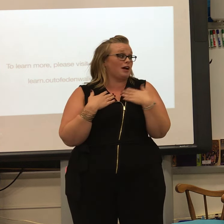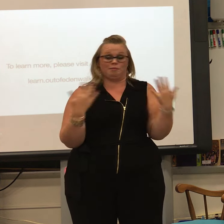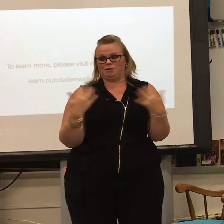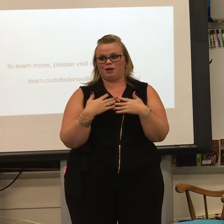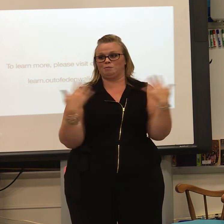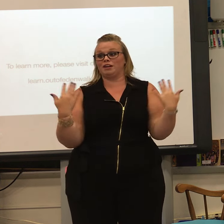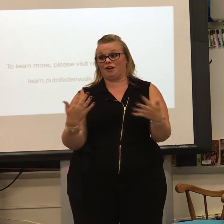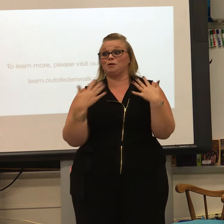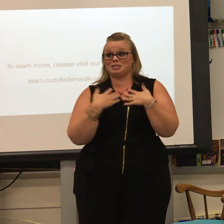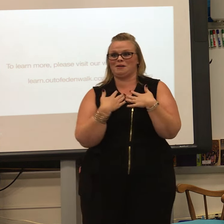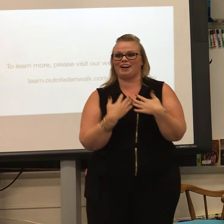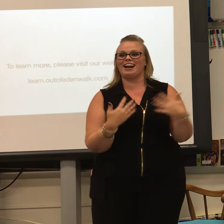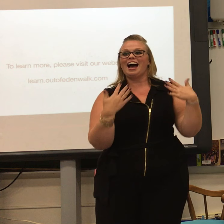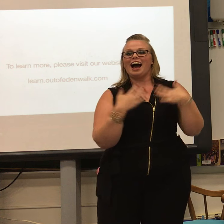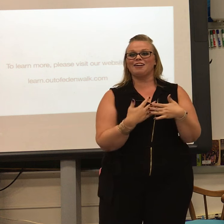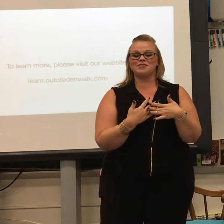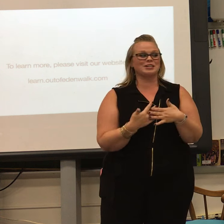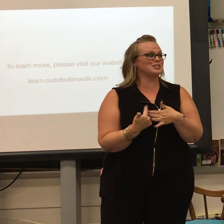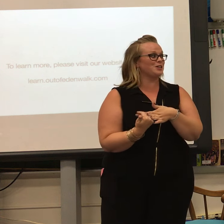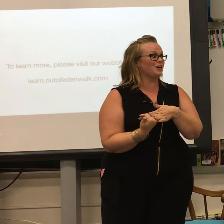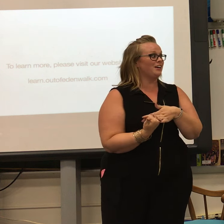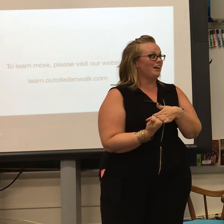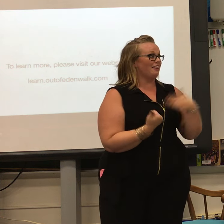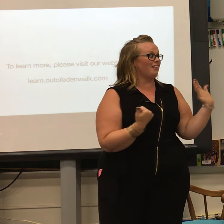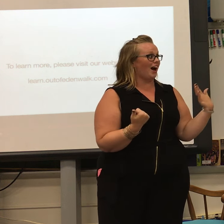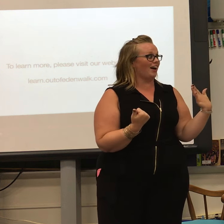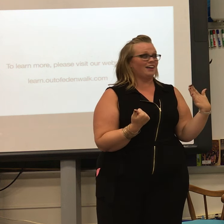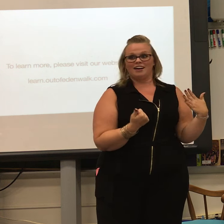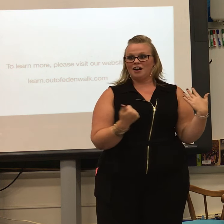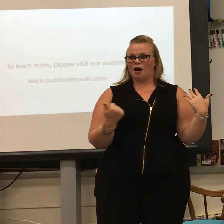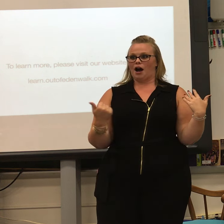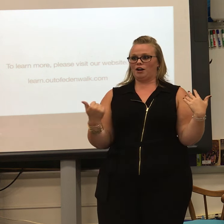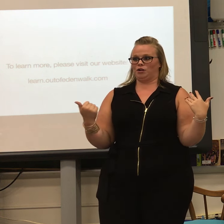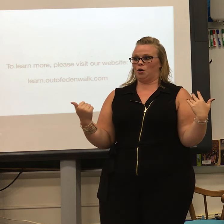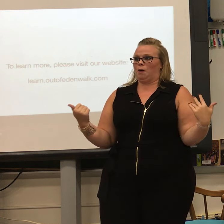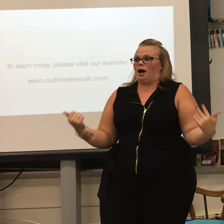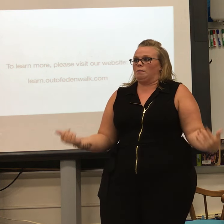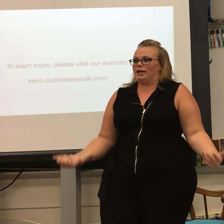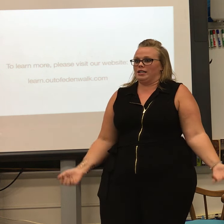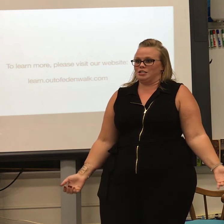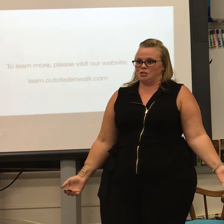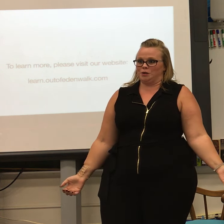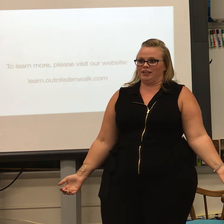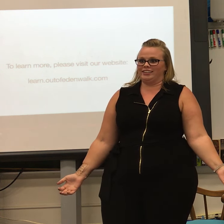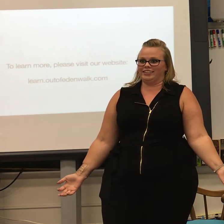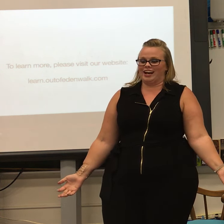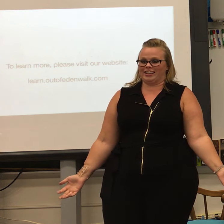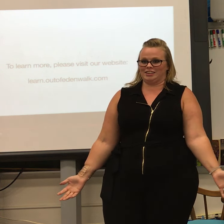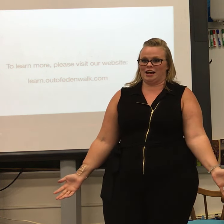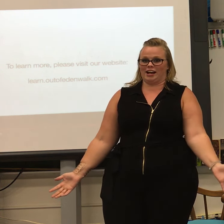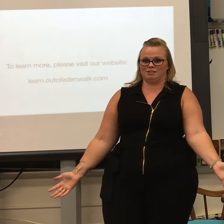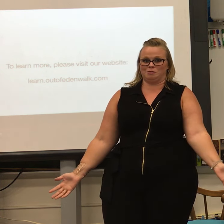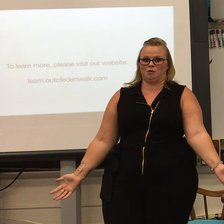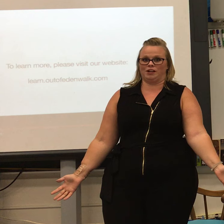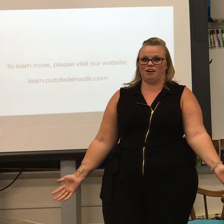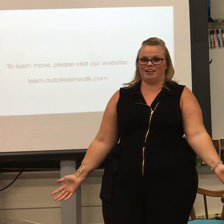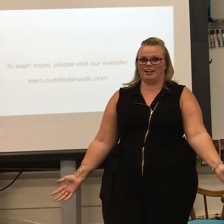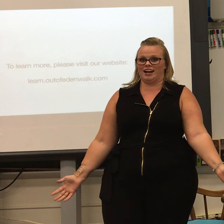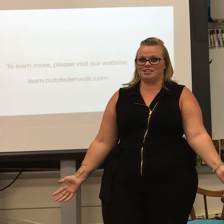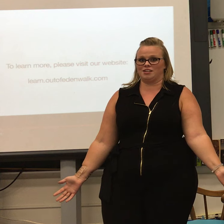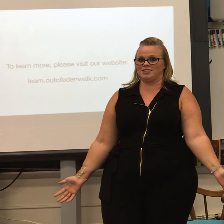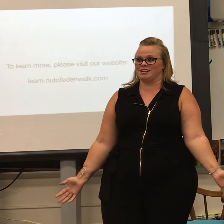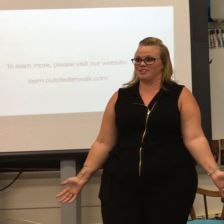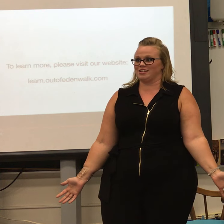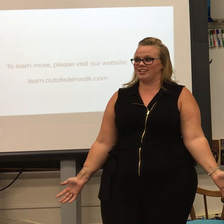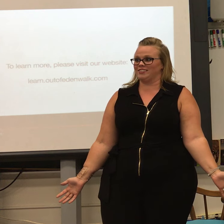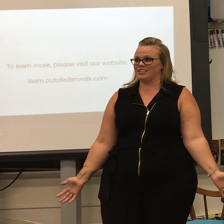be concerned, I'm not a parent, but if I was a parent, I would be concerned that I don't know how my kid is doing. I got this report card and it